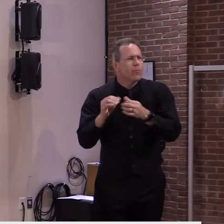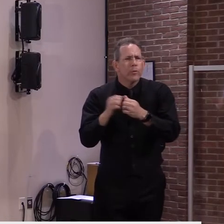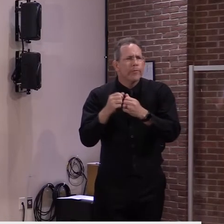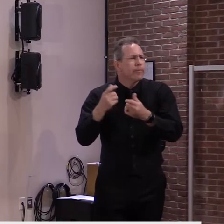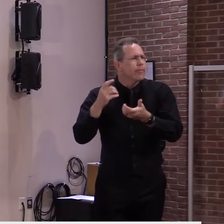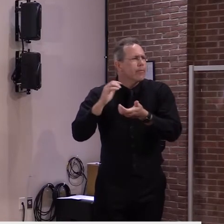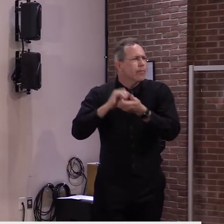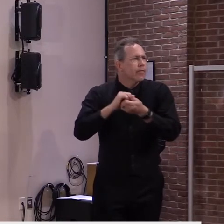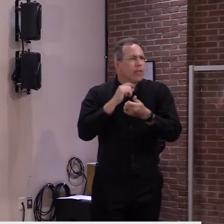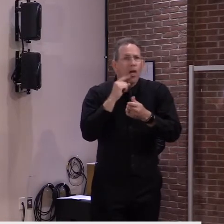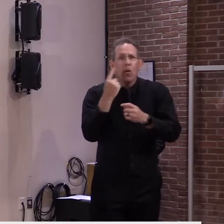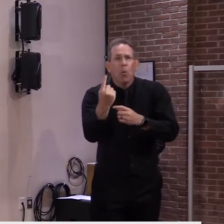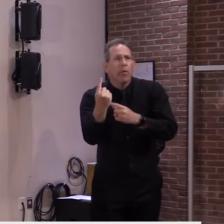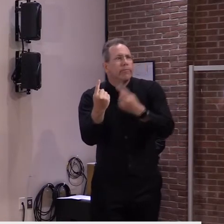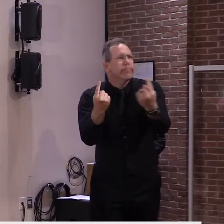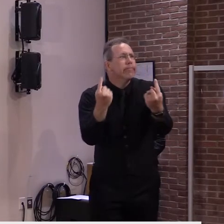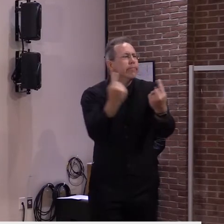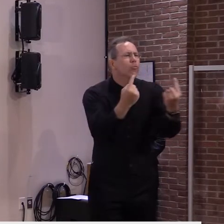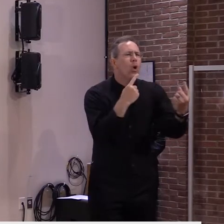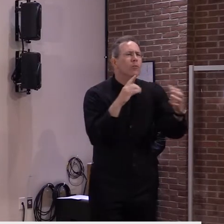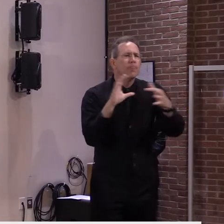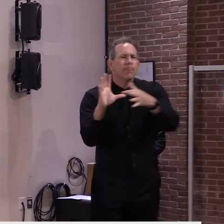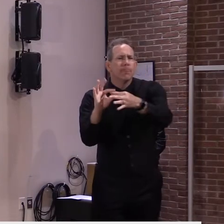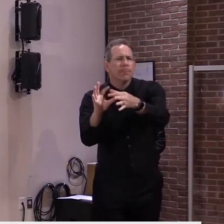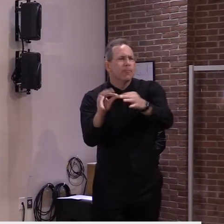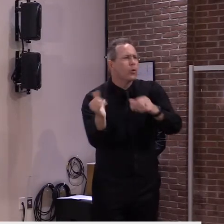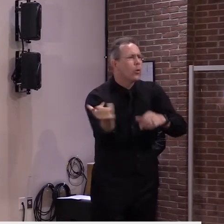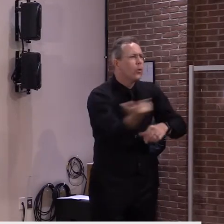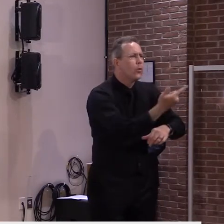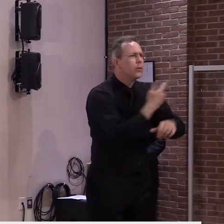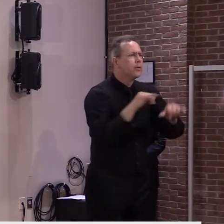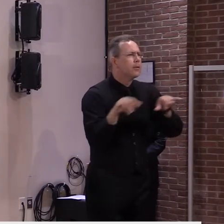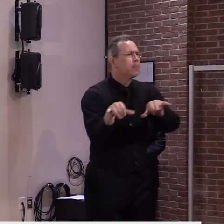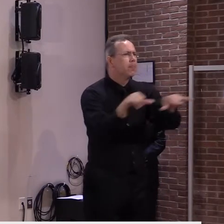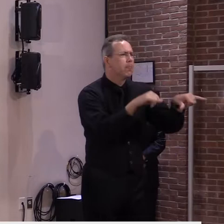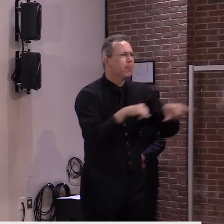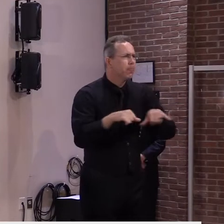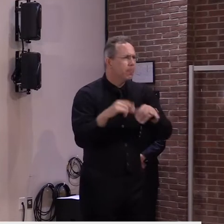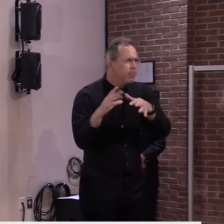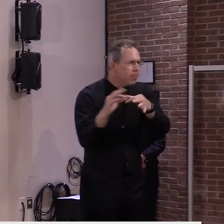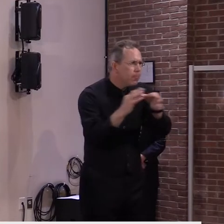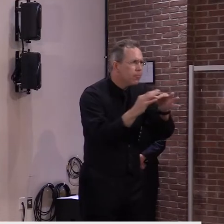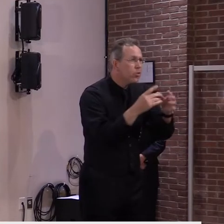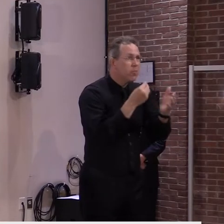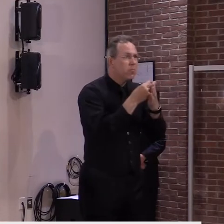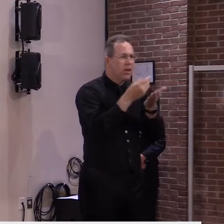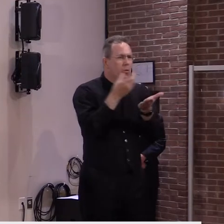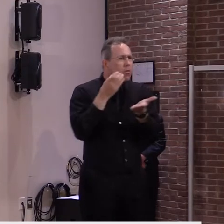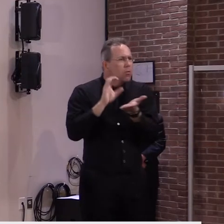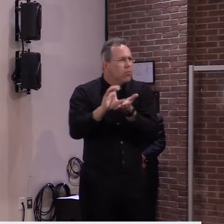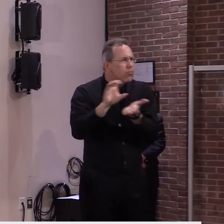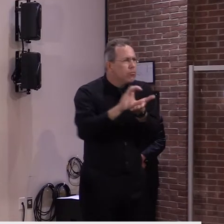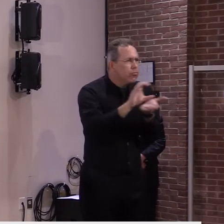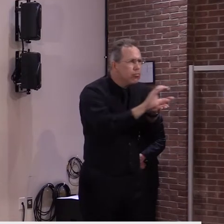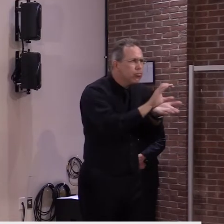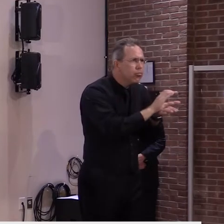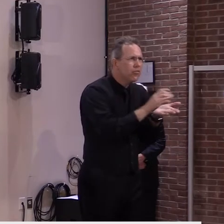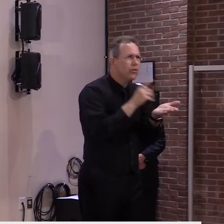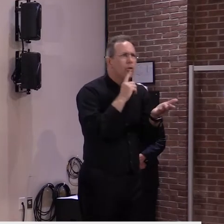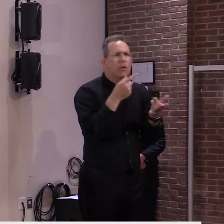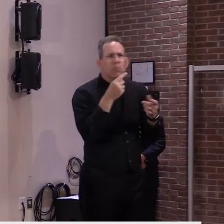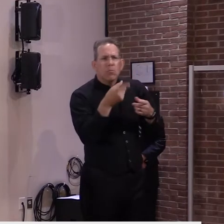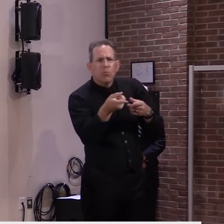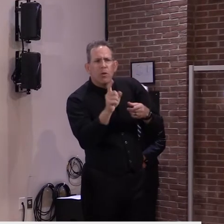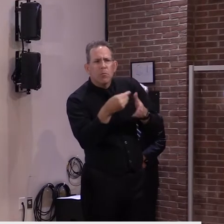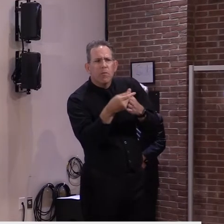the intent of what buckets we put the ARPA funding into. And I'm, again,